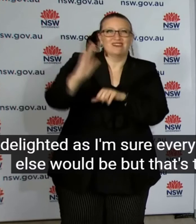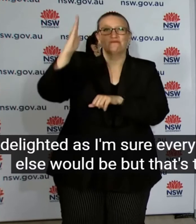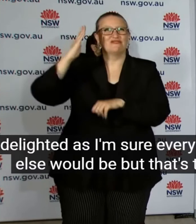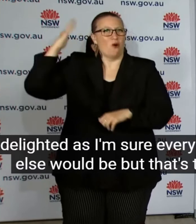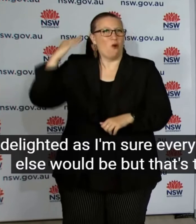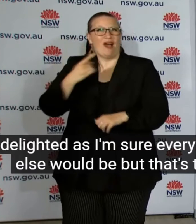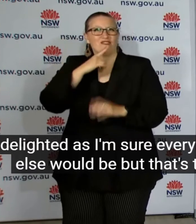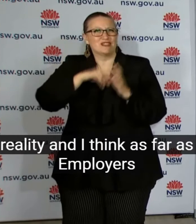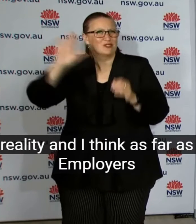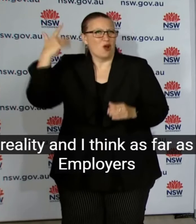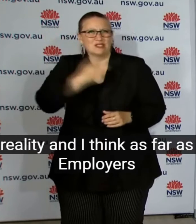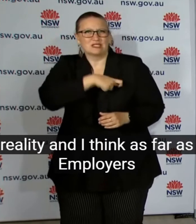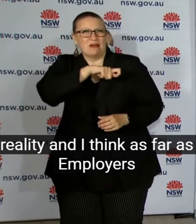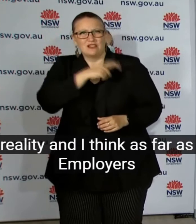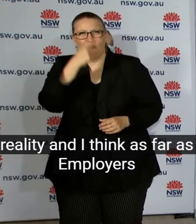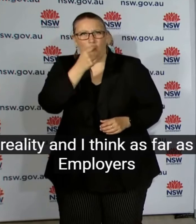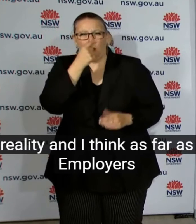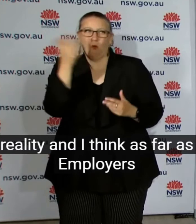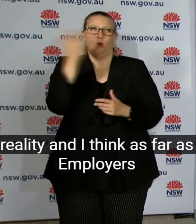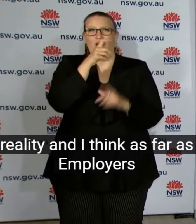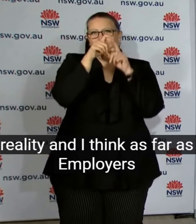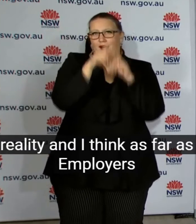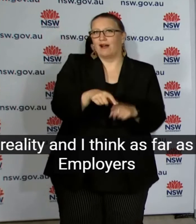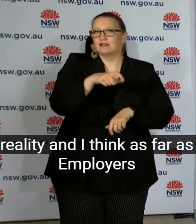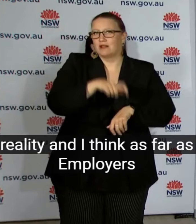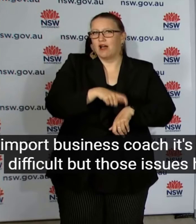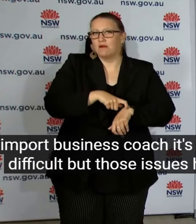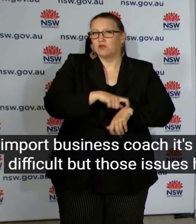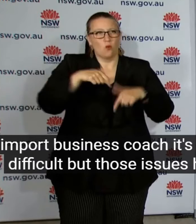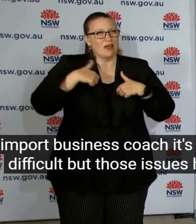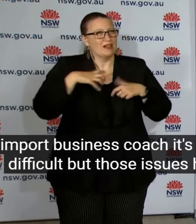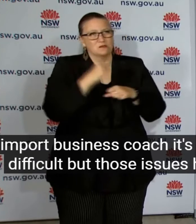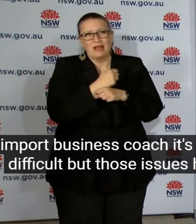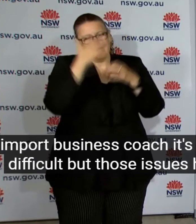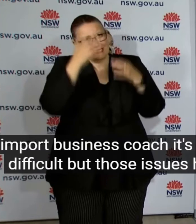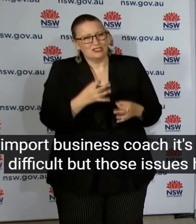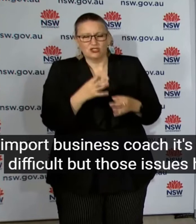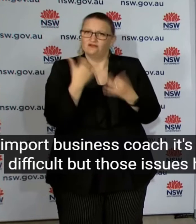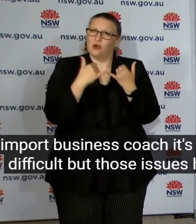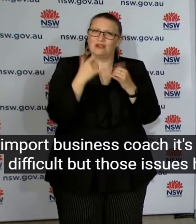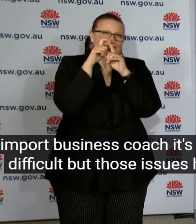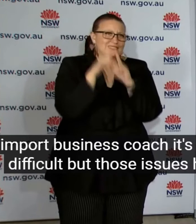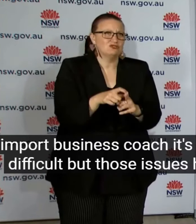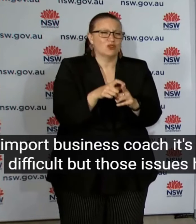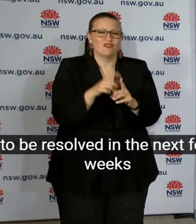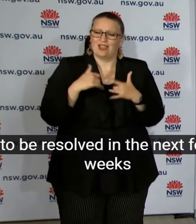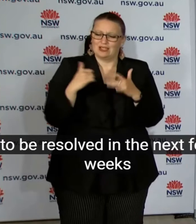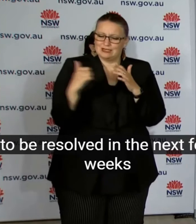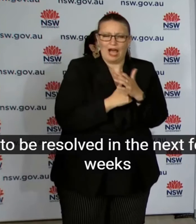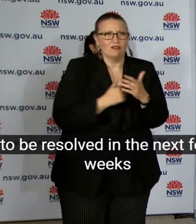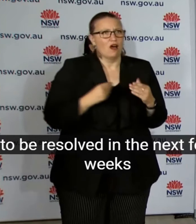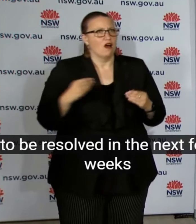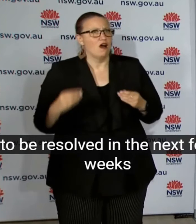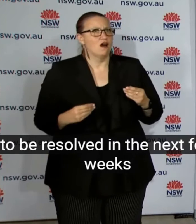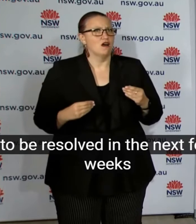or businesses go, it's more difficult. But those issues have to be resolved in the next few weeks. But I just remind